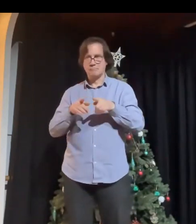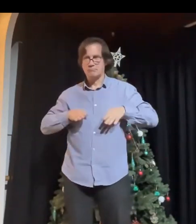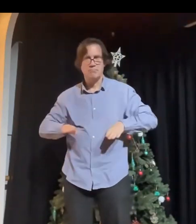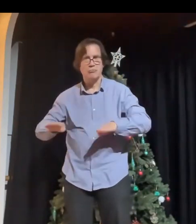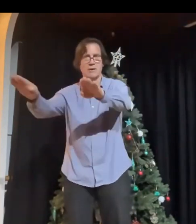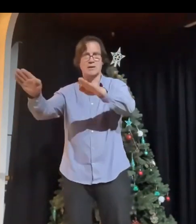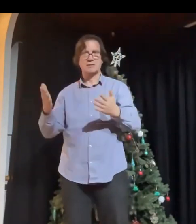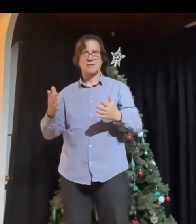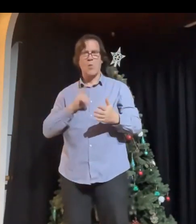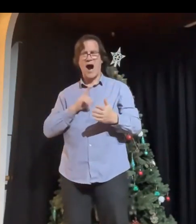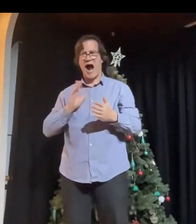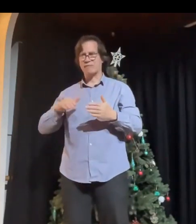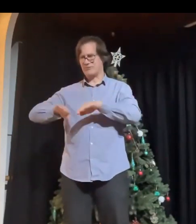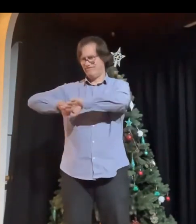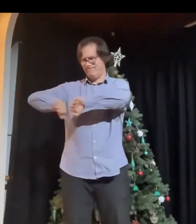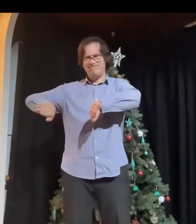as a hearing child who has